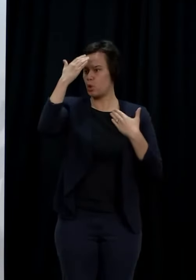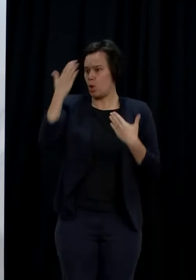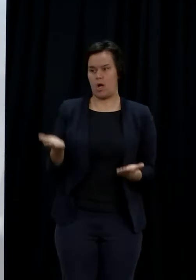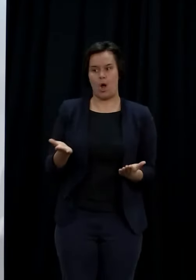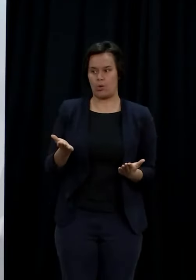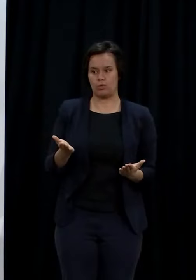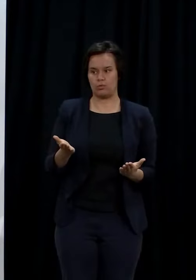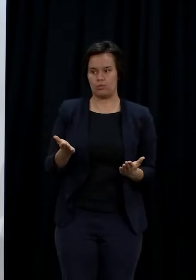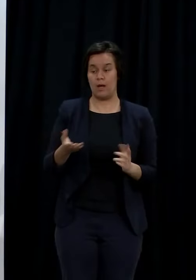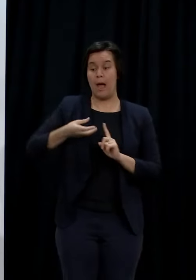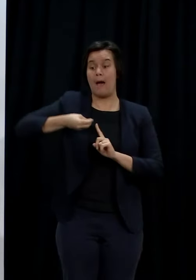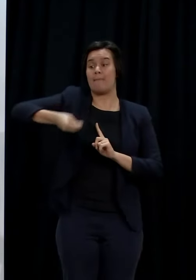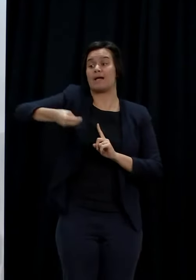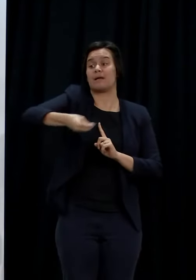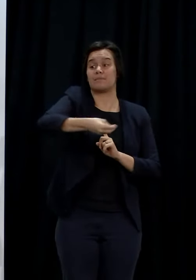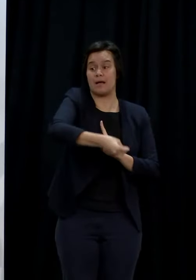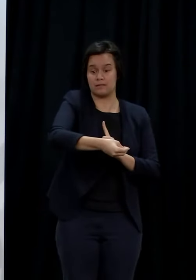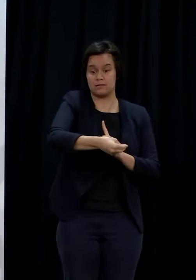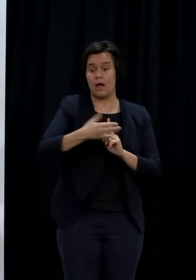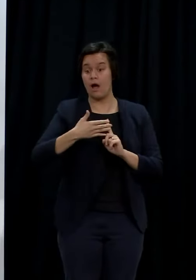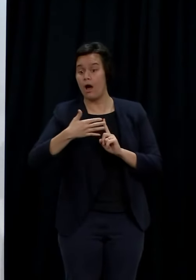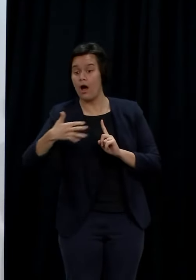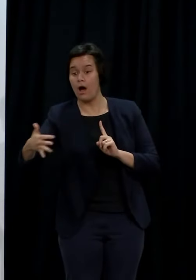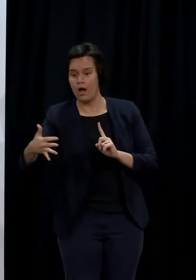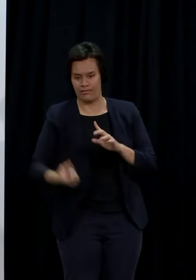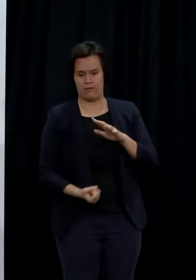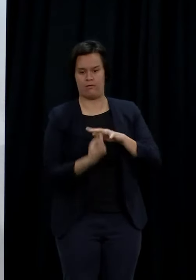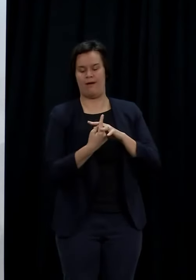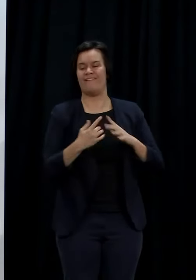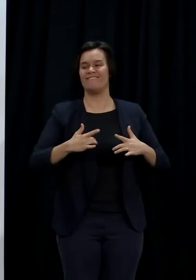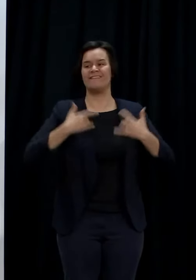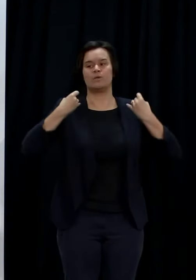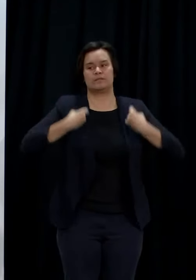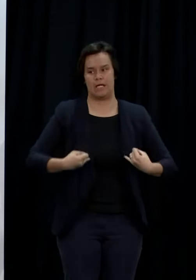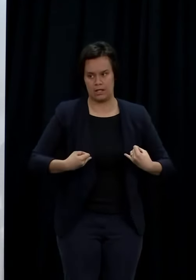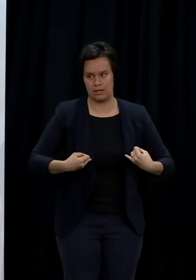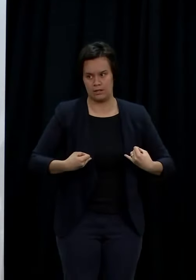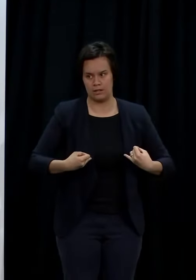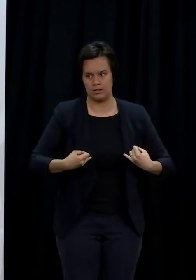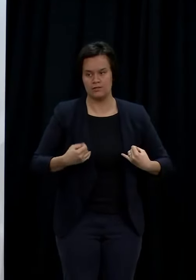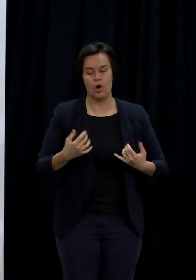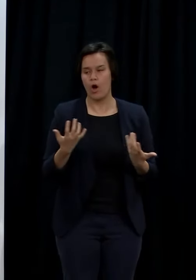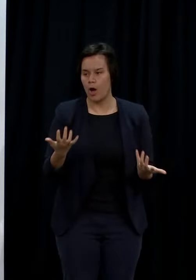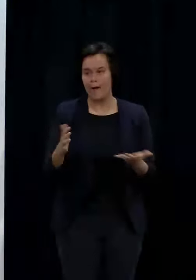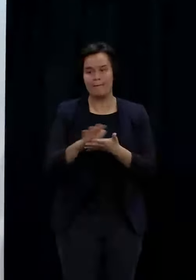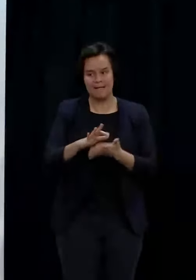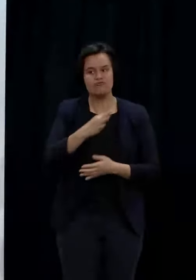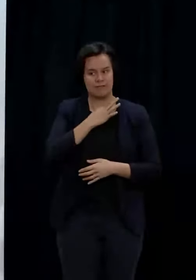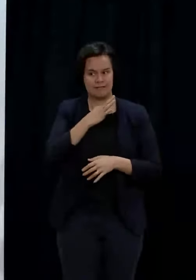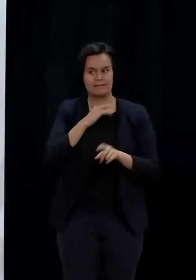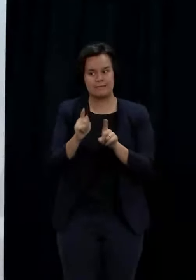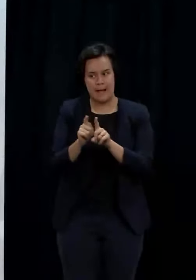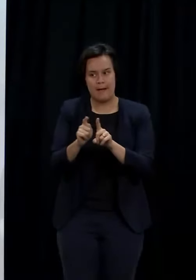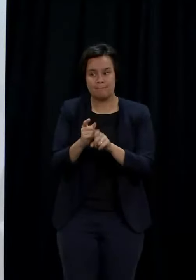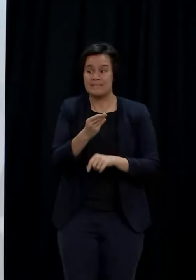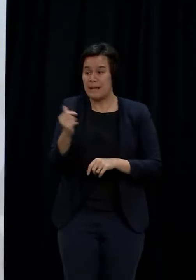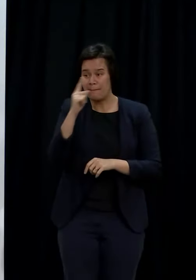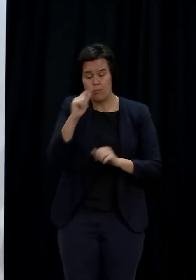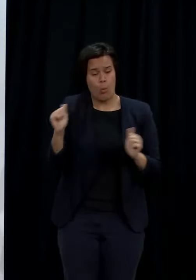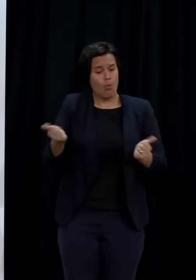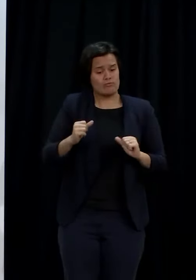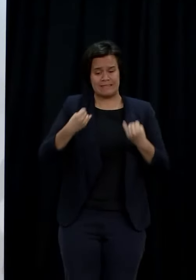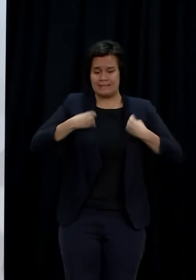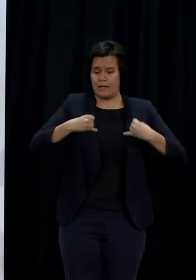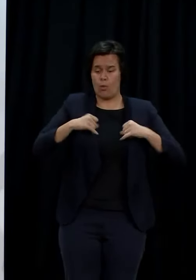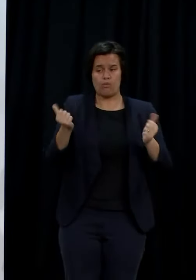to their family. So I don't believe it's posing any greater risk than has already been posed over the days prior. Those families also